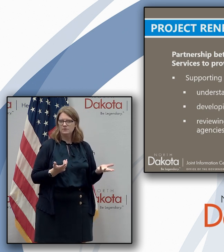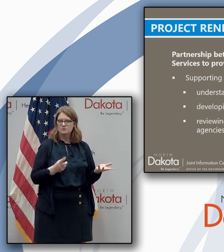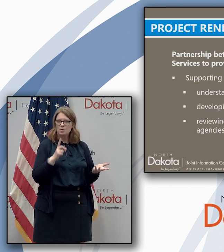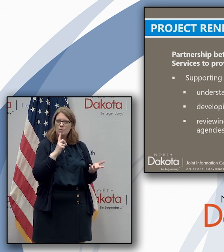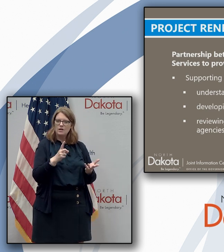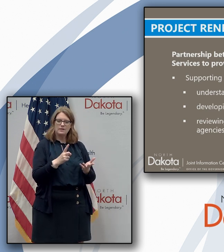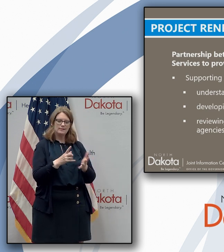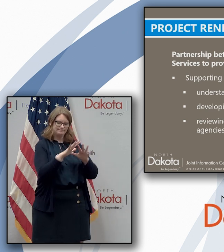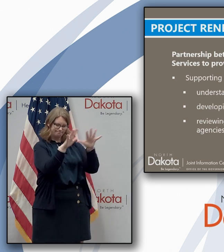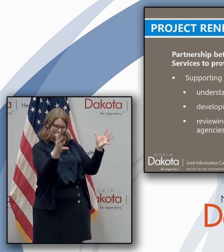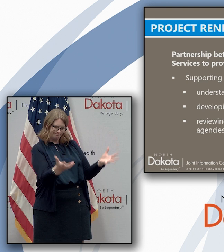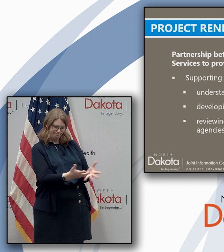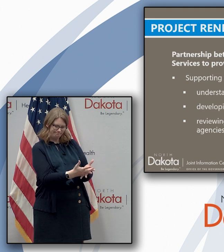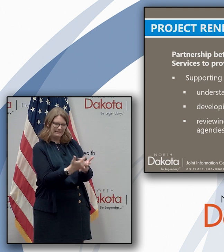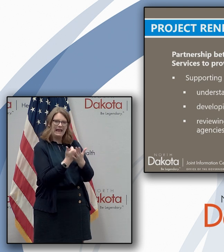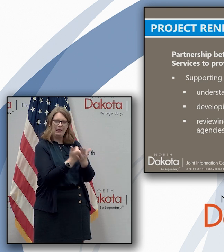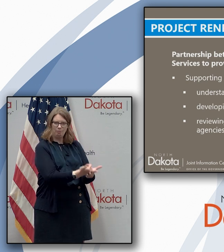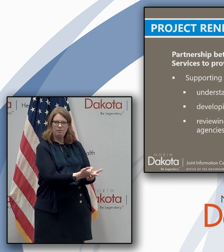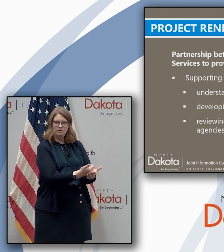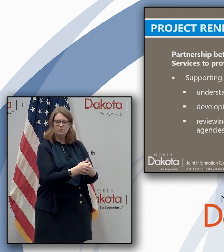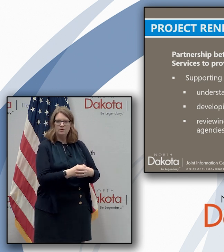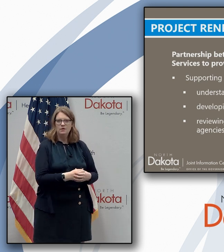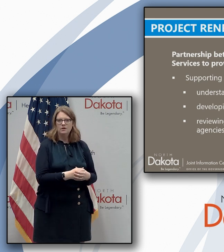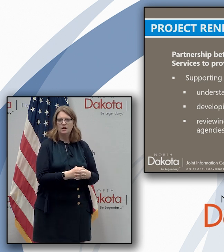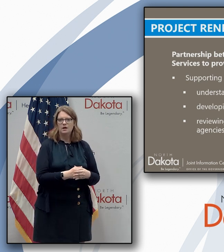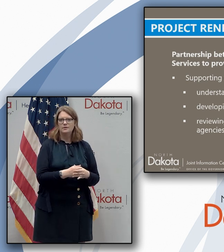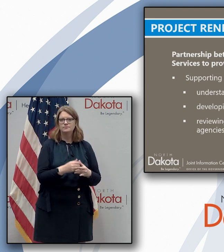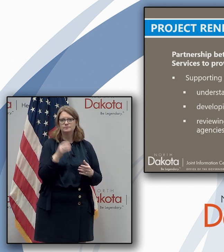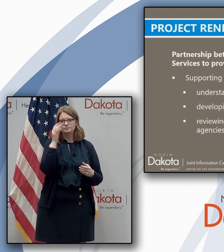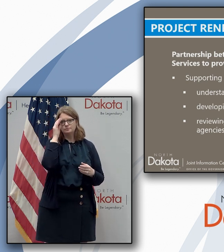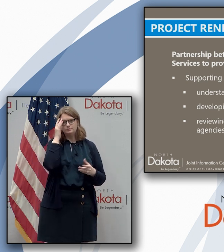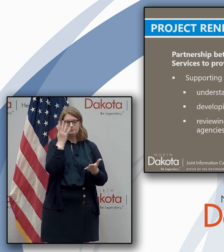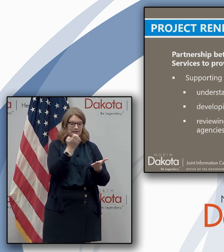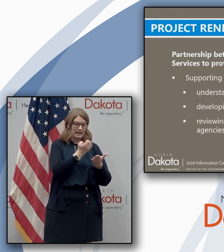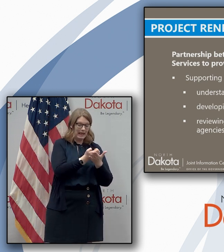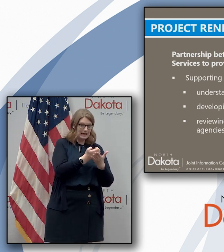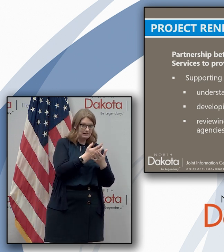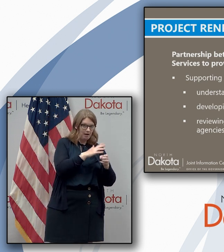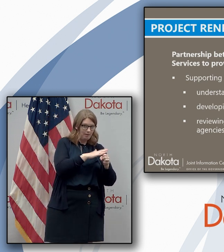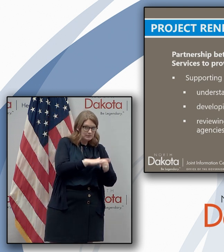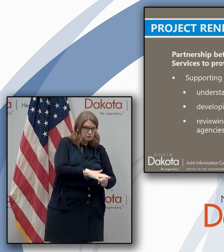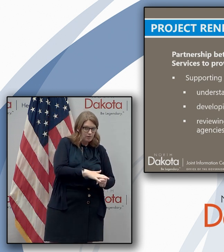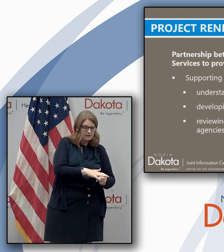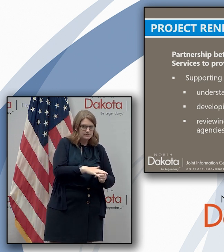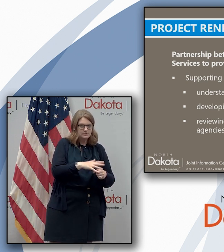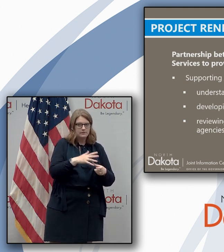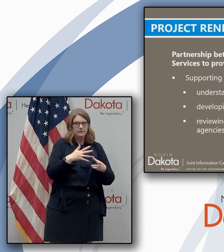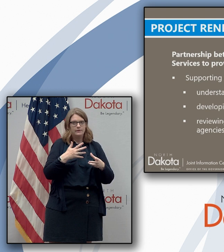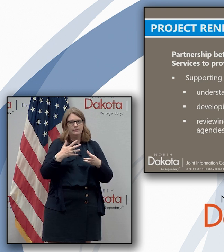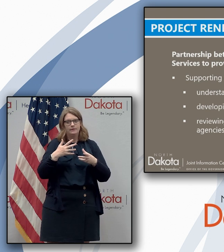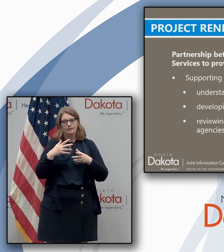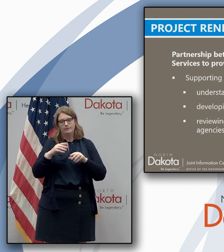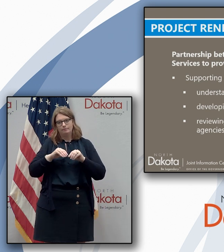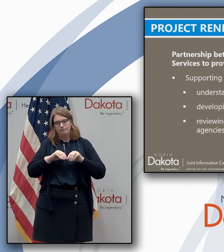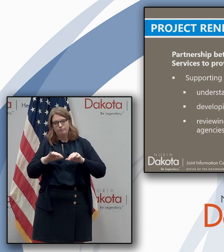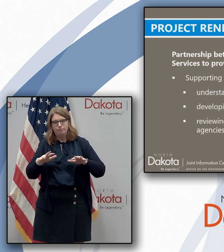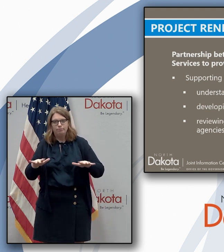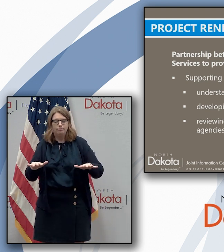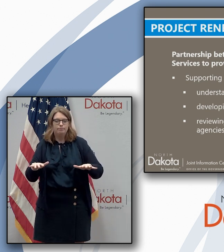know that for some folks, the combination of the economic stress and the